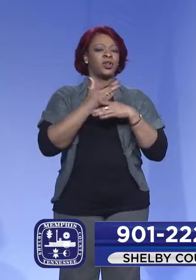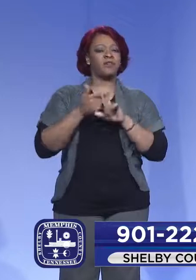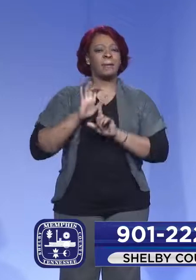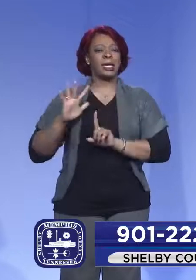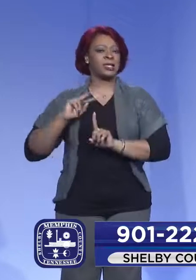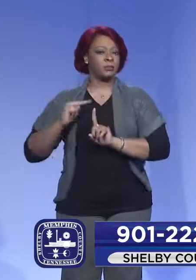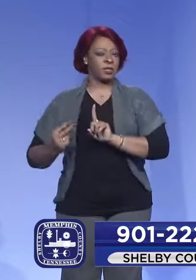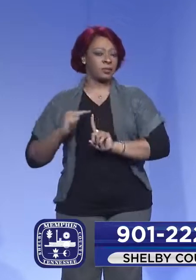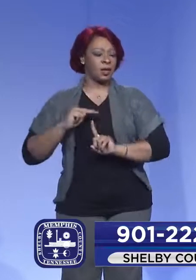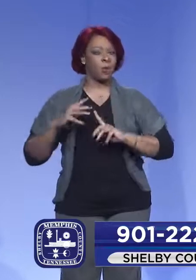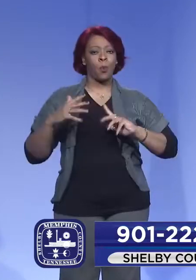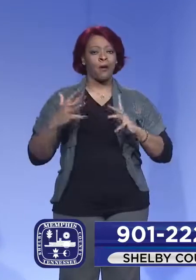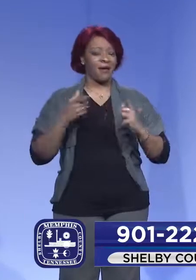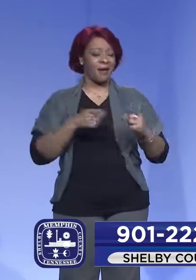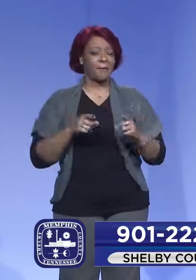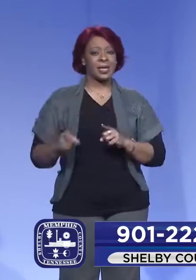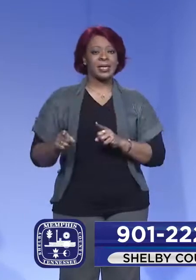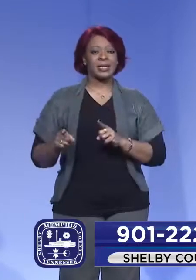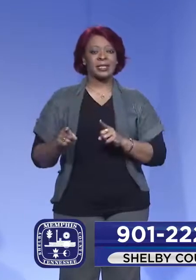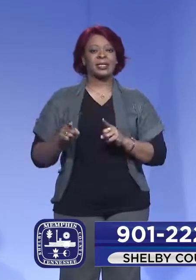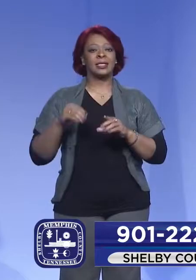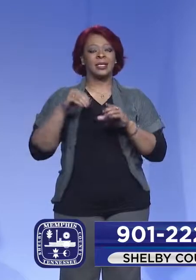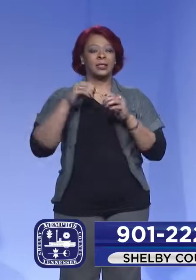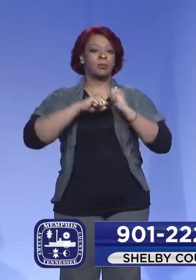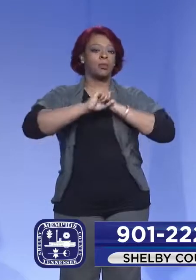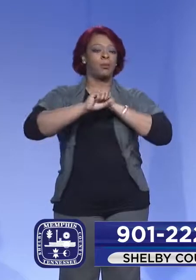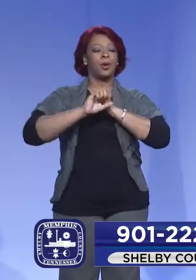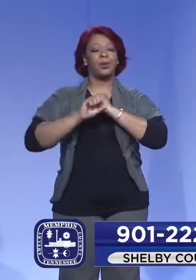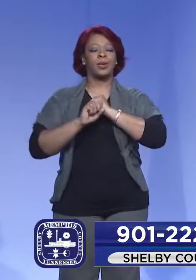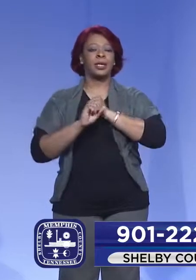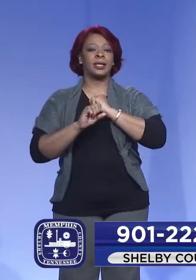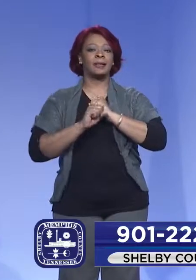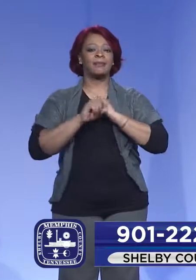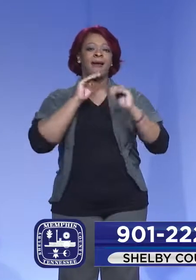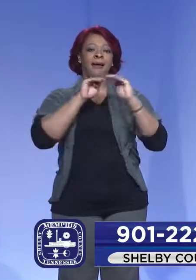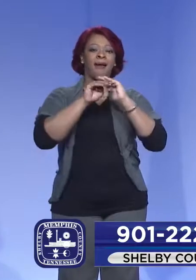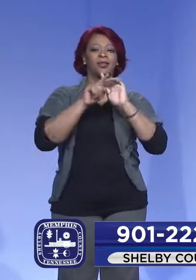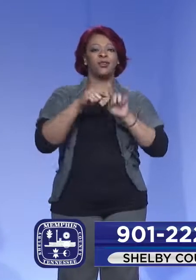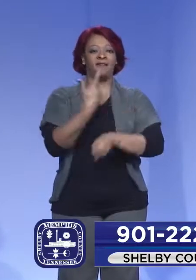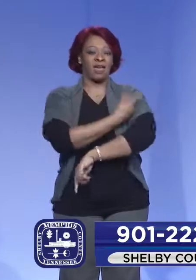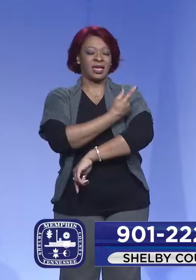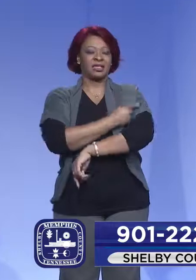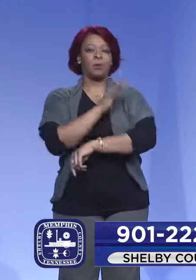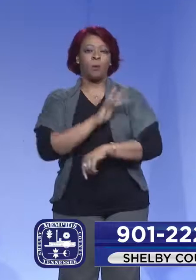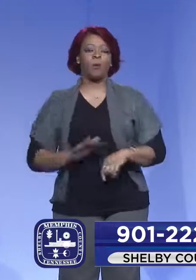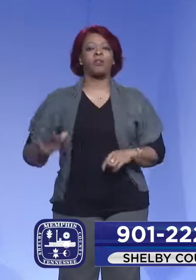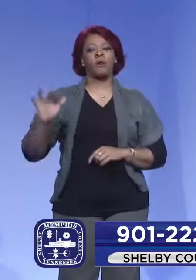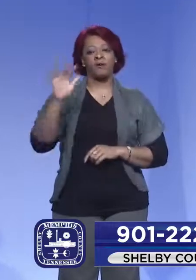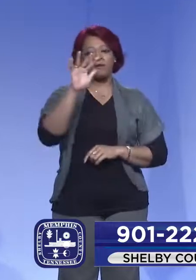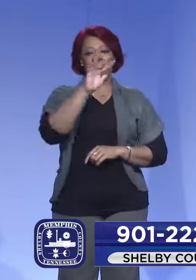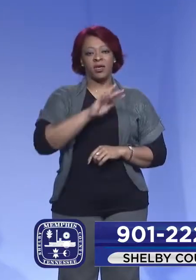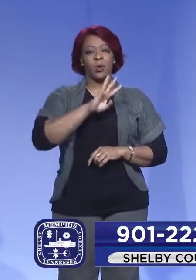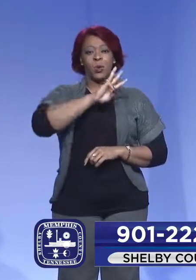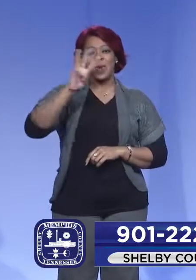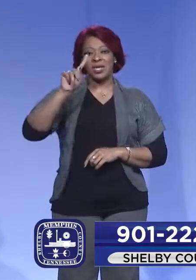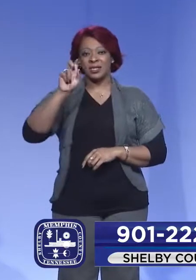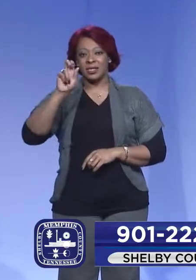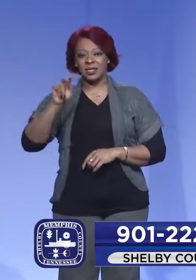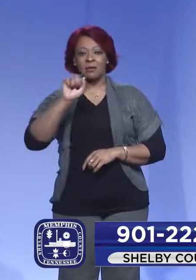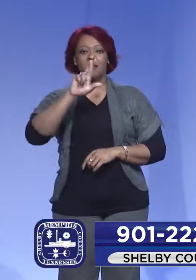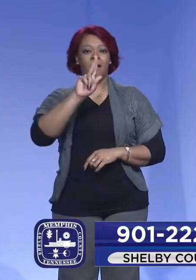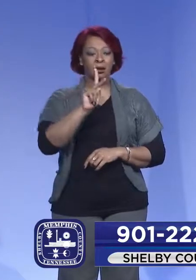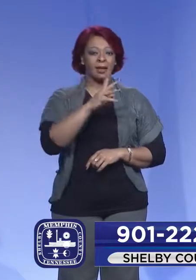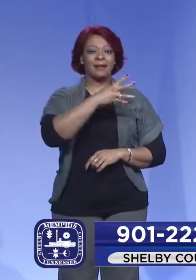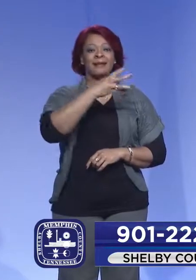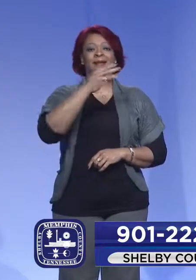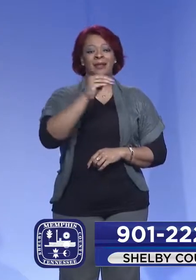his perspective what's happening in promoting the access to vaccines across Western Tennessee,